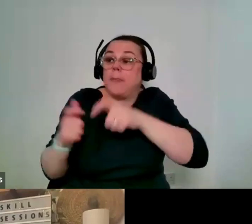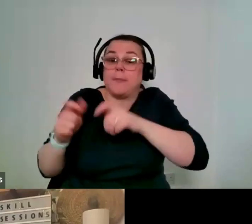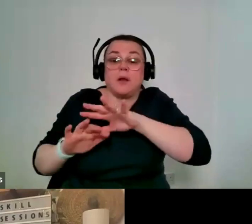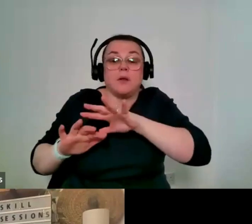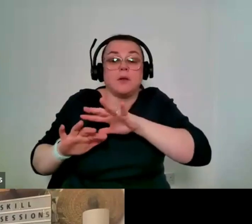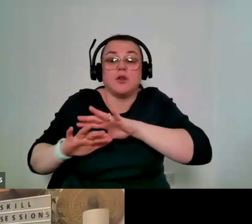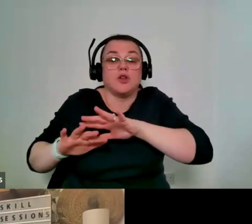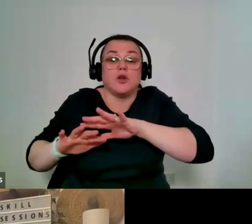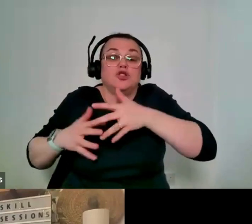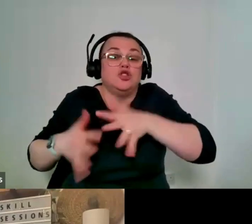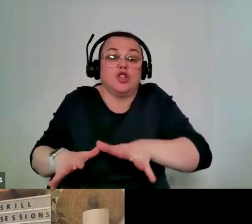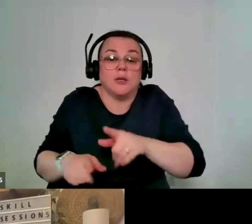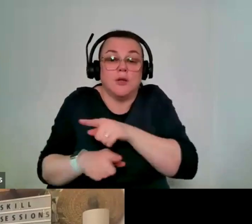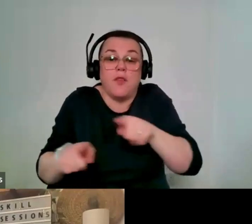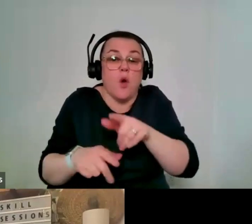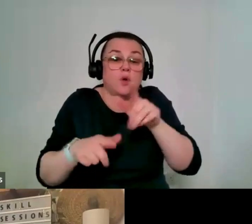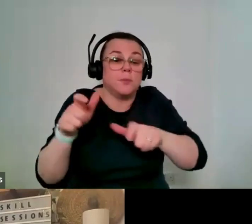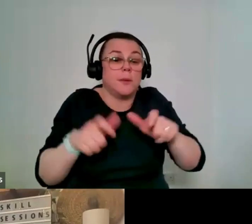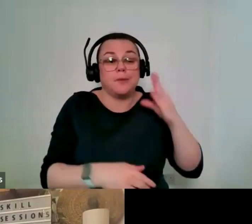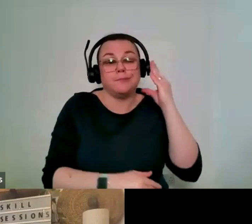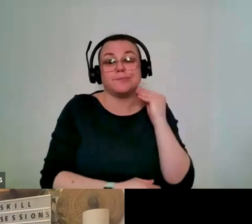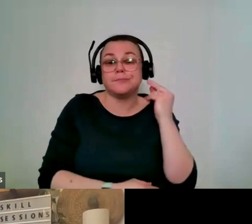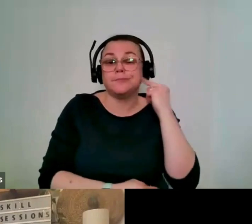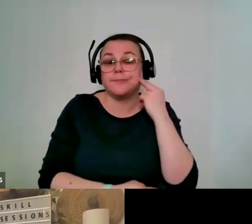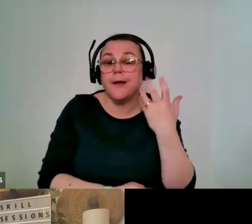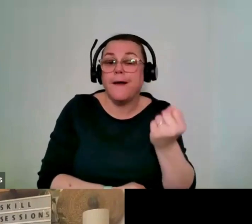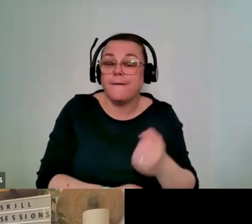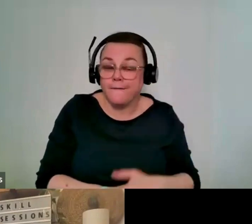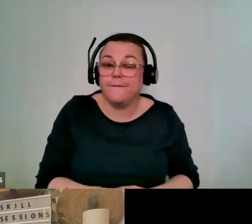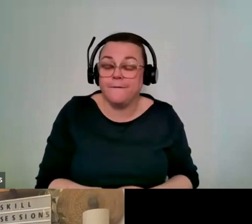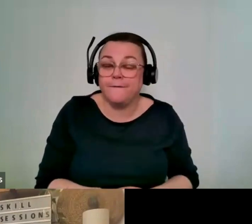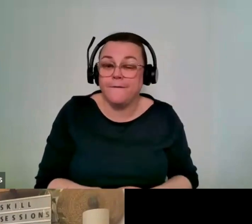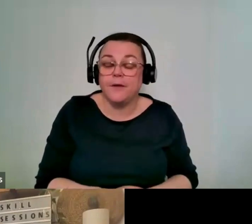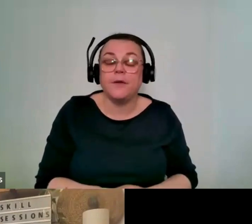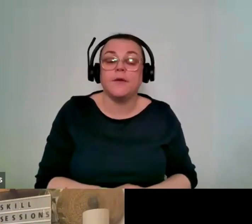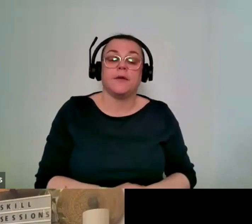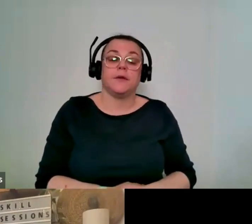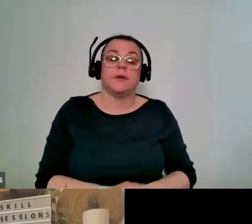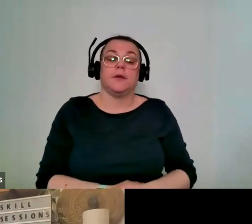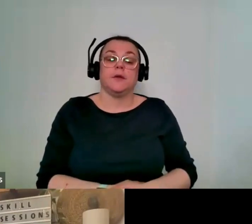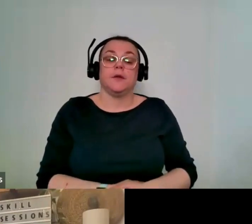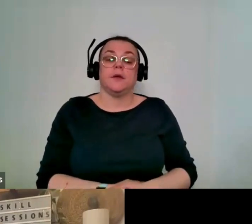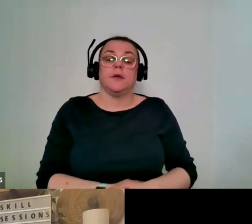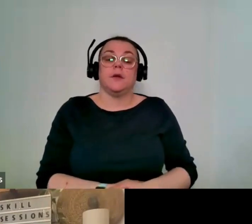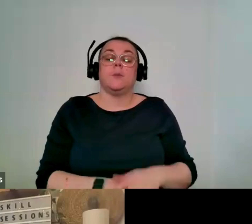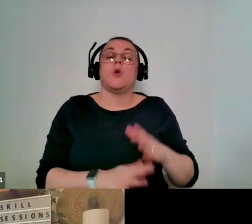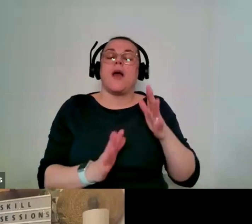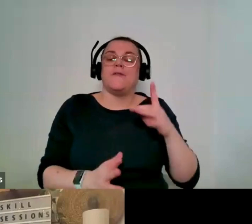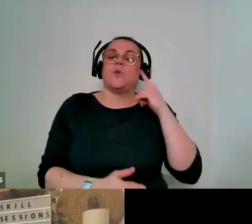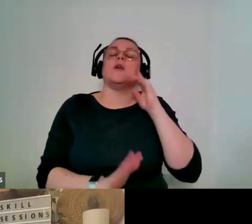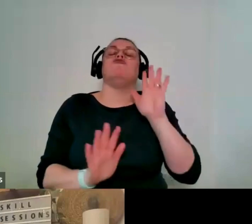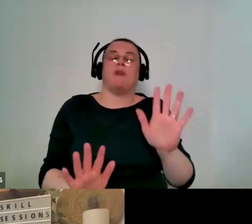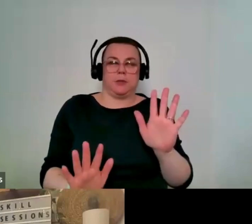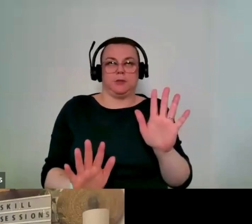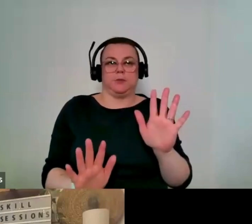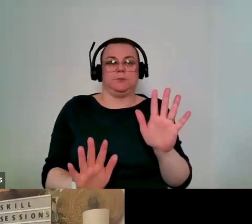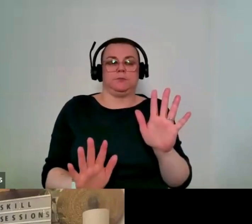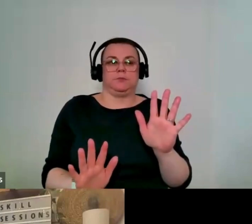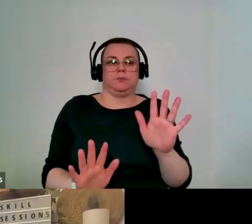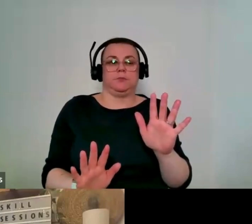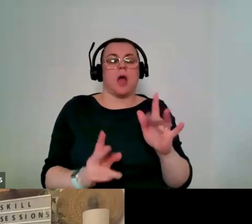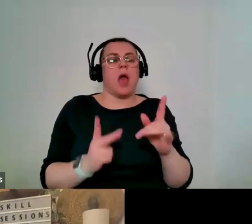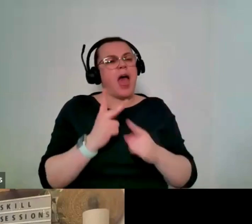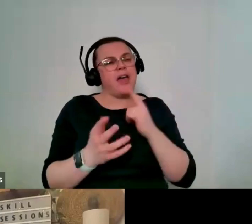loss. But it is really, you know, it's stopping and think, okay, what else can